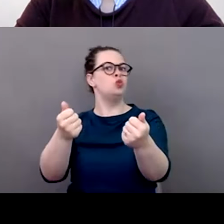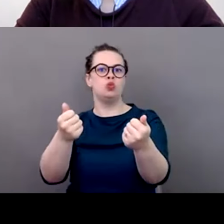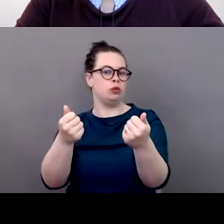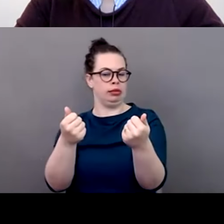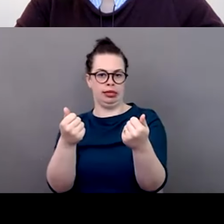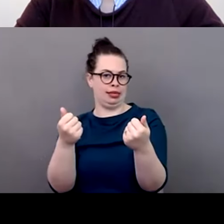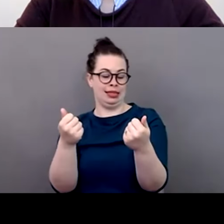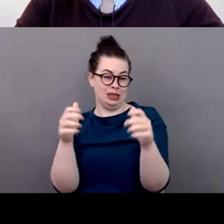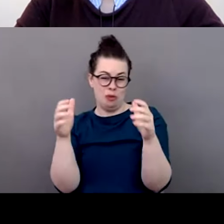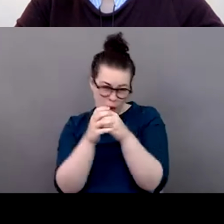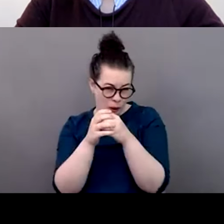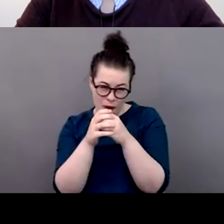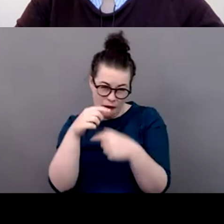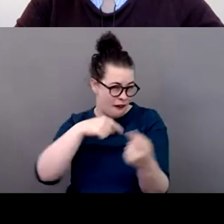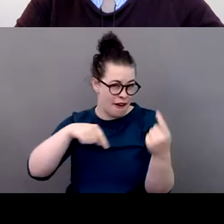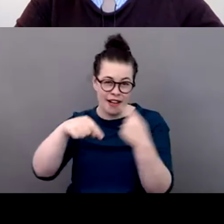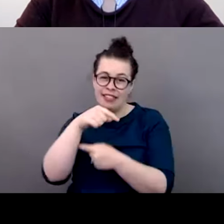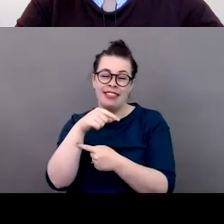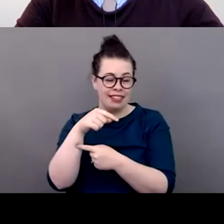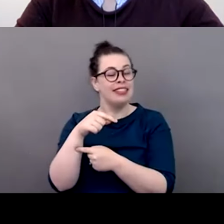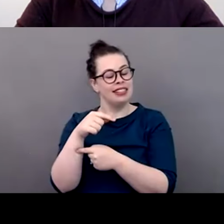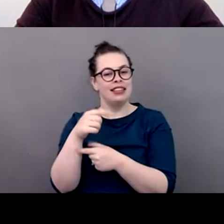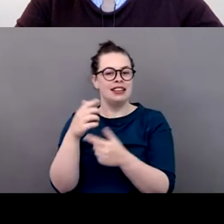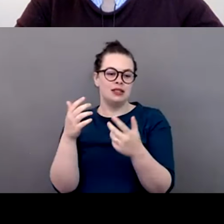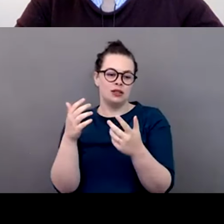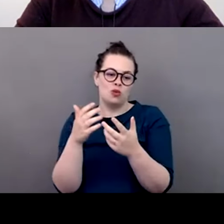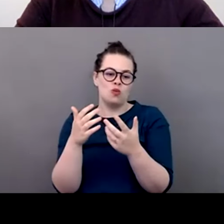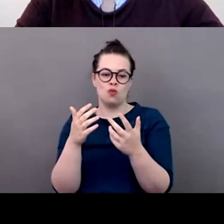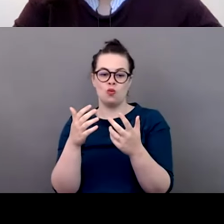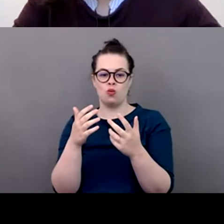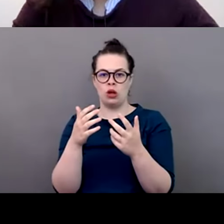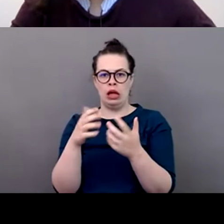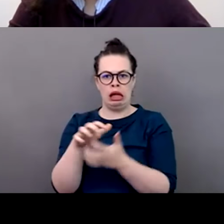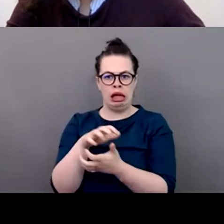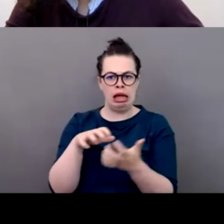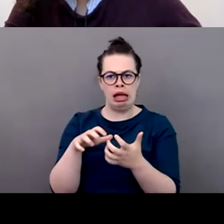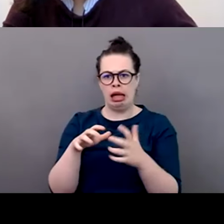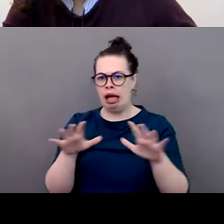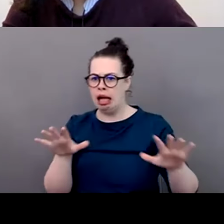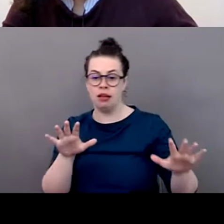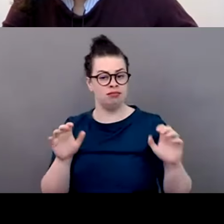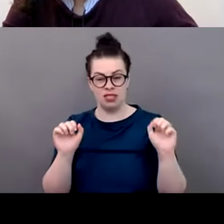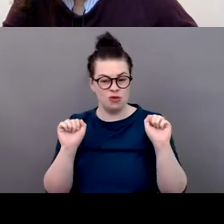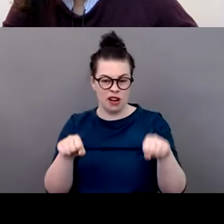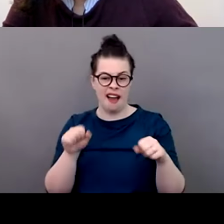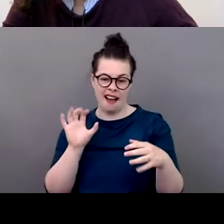who were involved in those cases. So it's not unrealistic. Thank you.